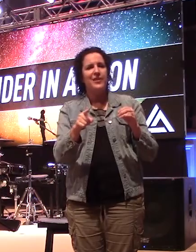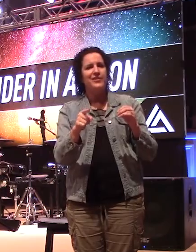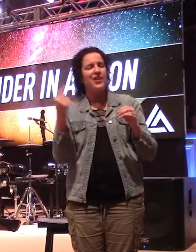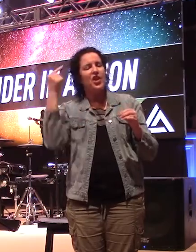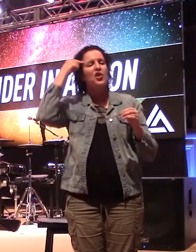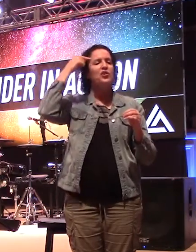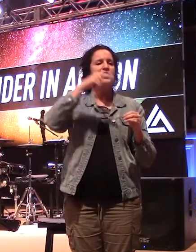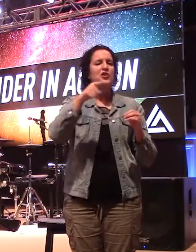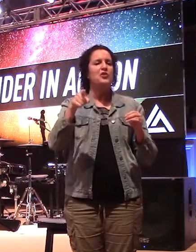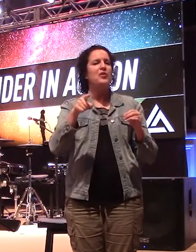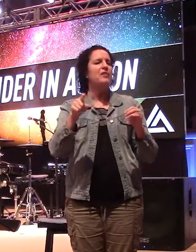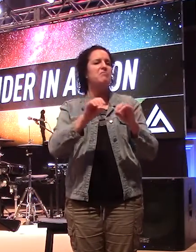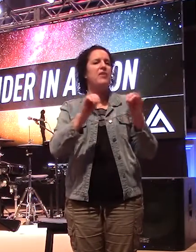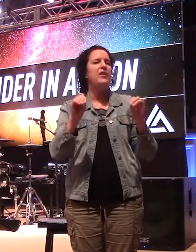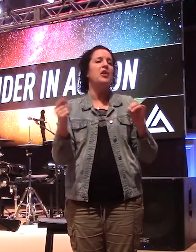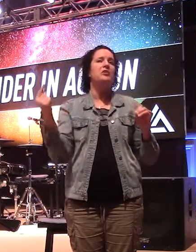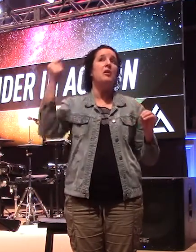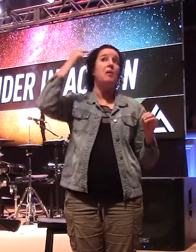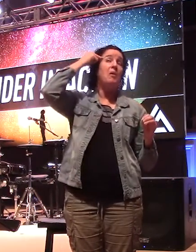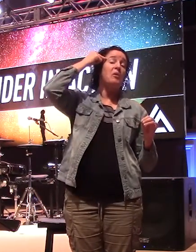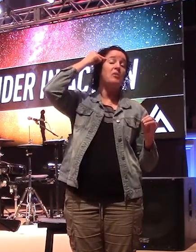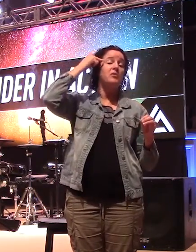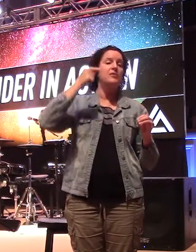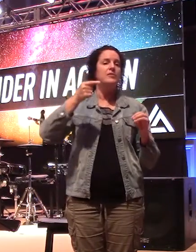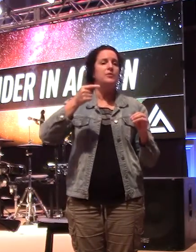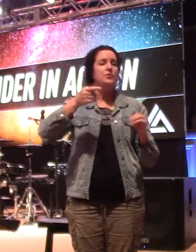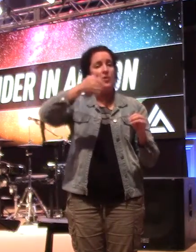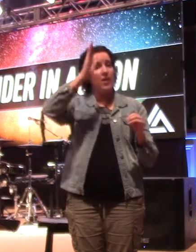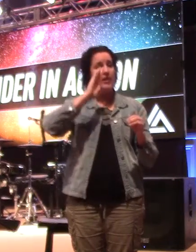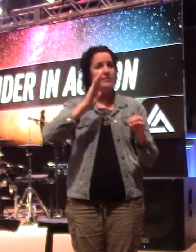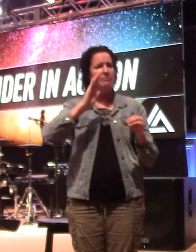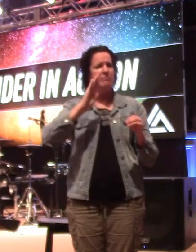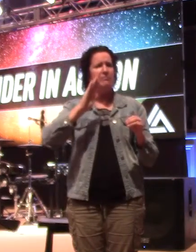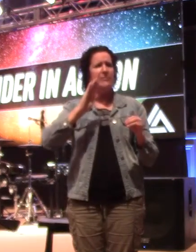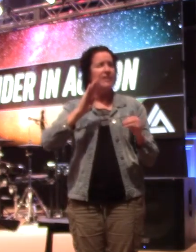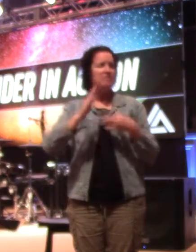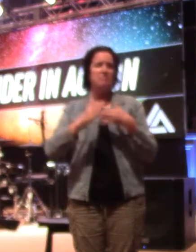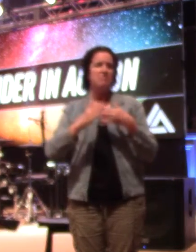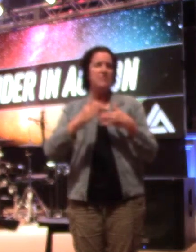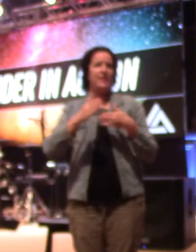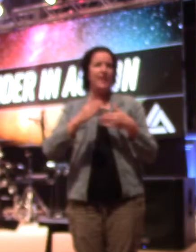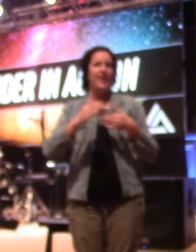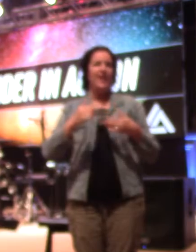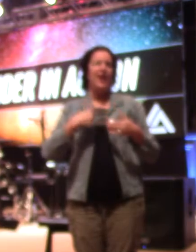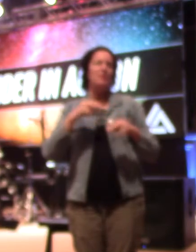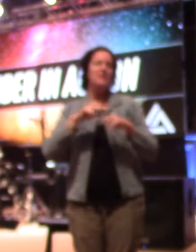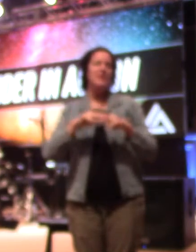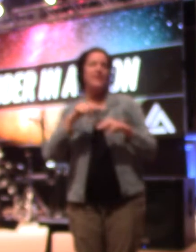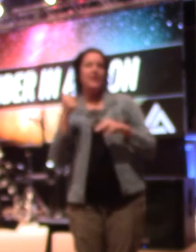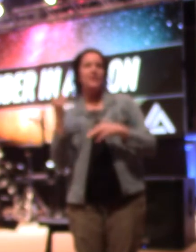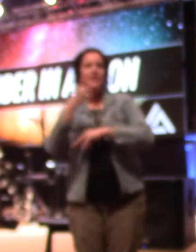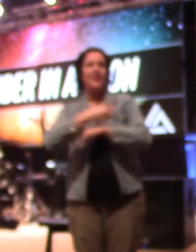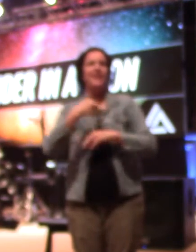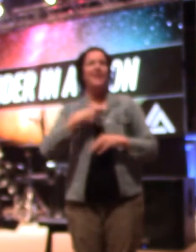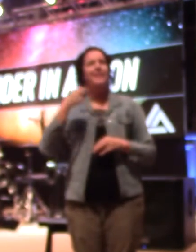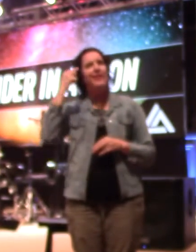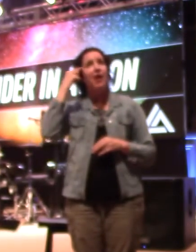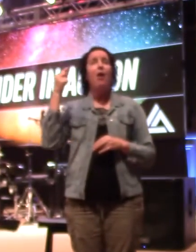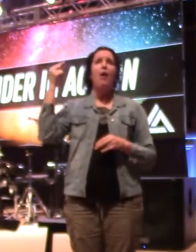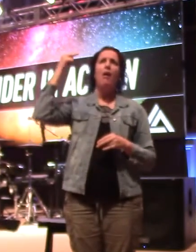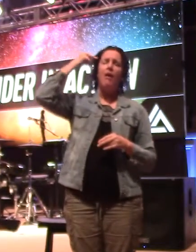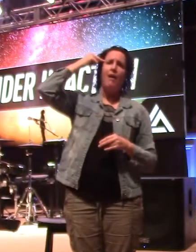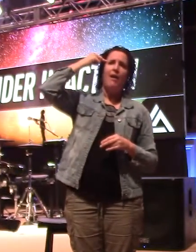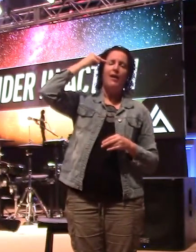I didn't sit there one day and say, never thought about that. That's never happened to God. No one informs God. With whom